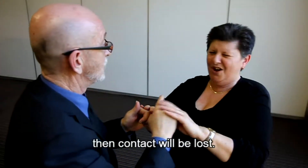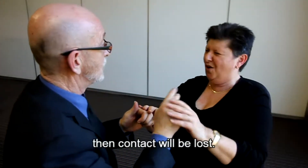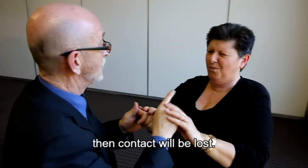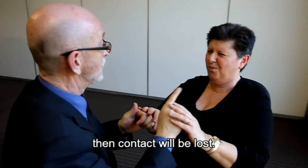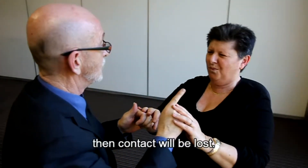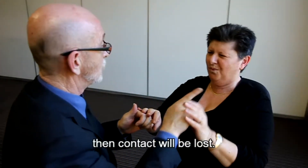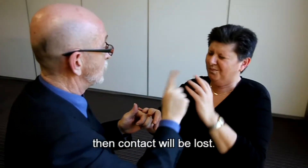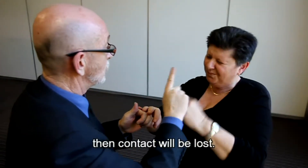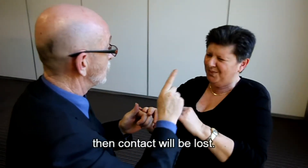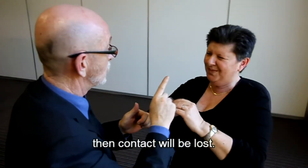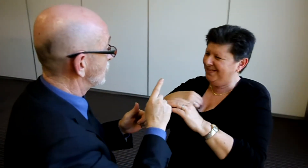lost.